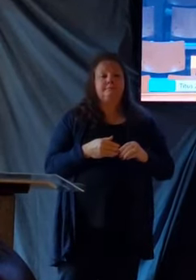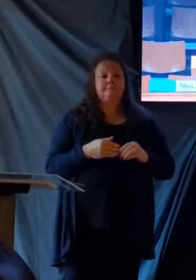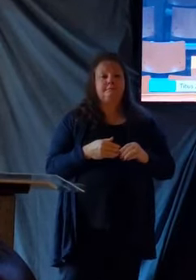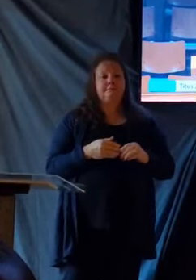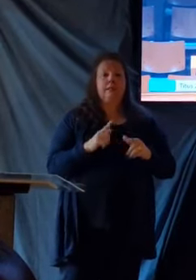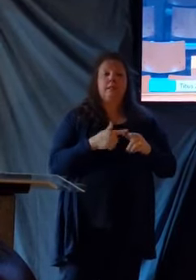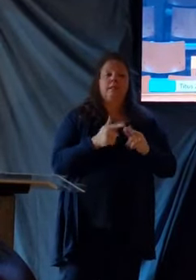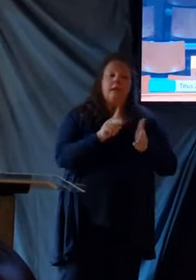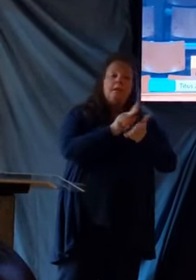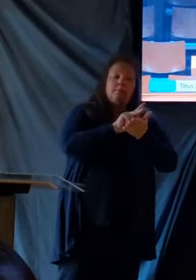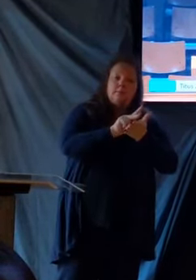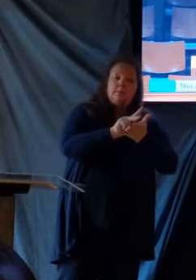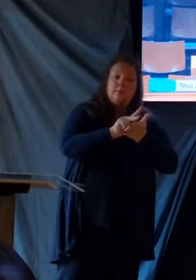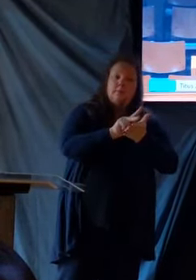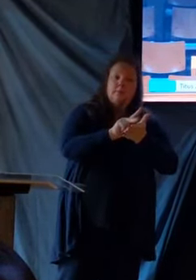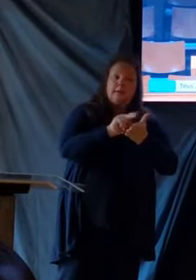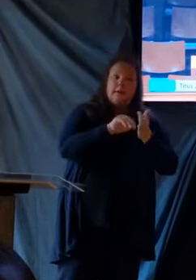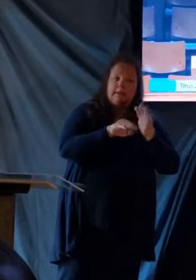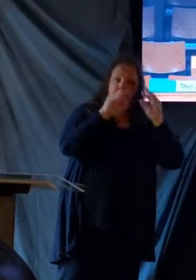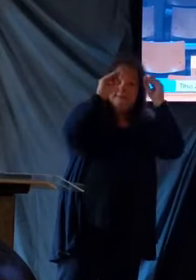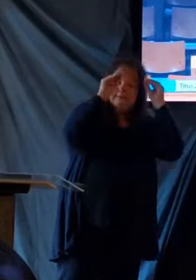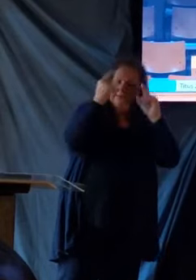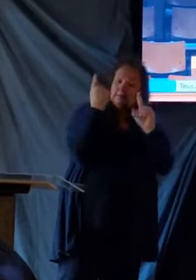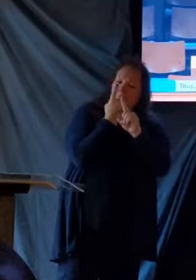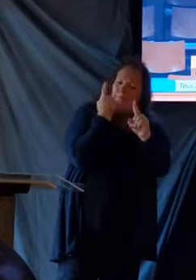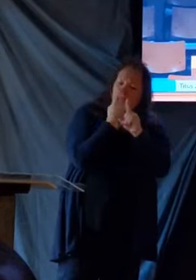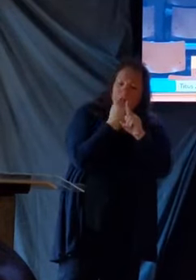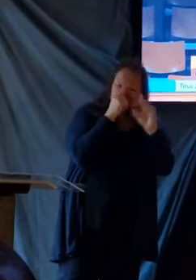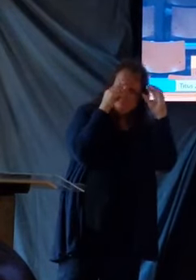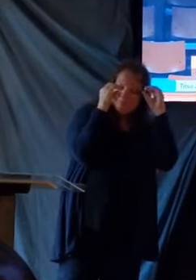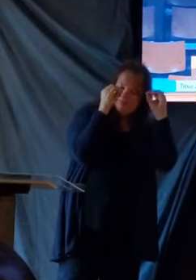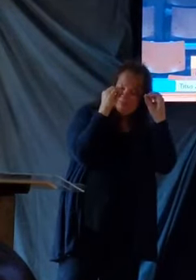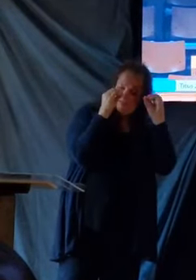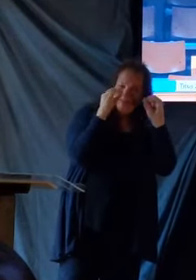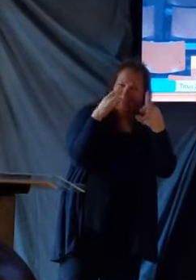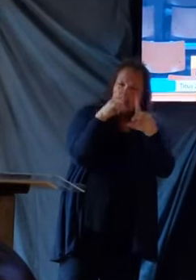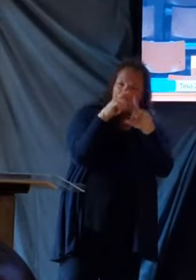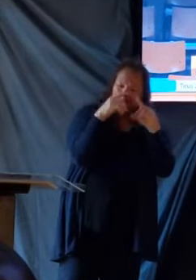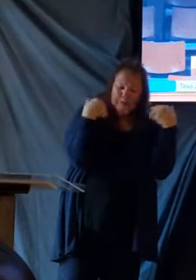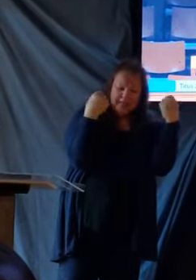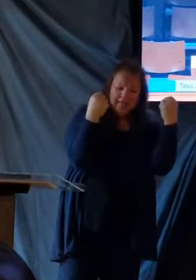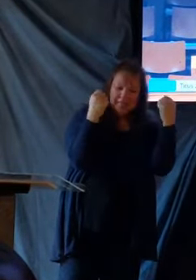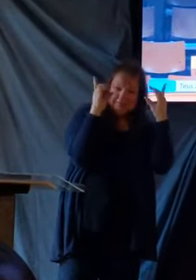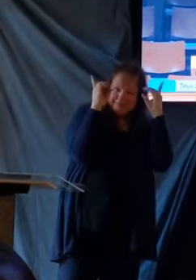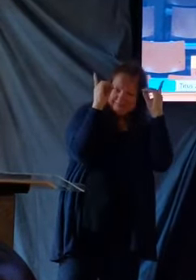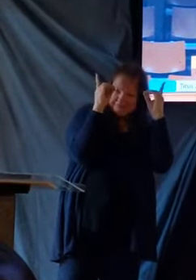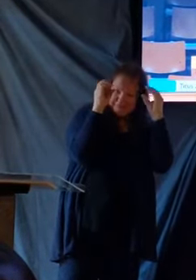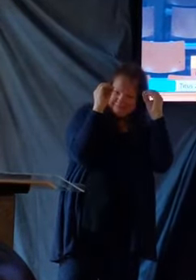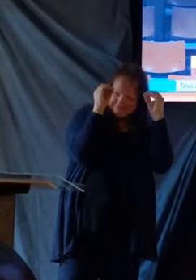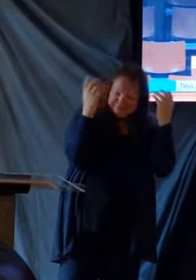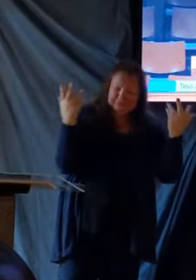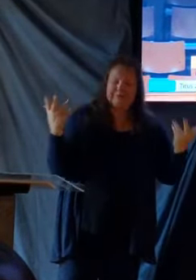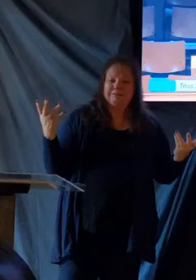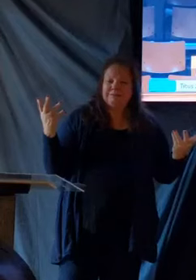And then with purity in doctrine, soundness in doctrine, there's our word again, healthy in doctrine,